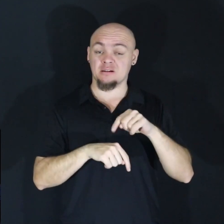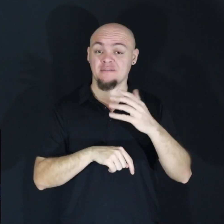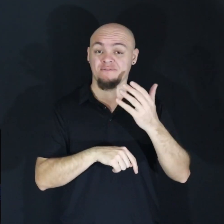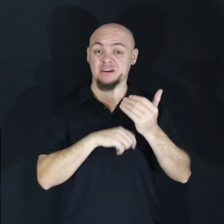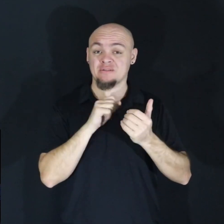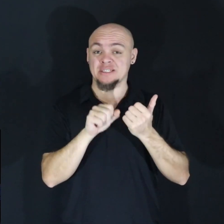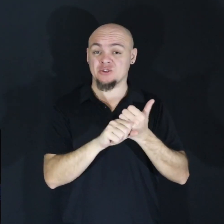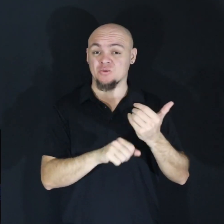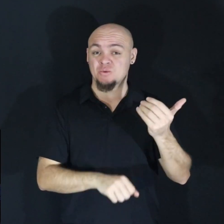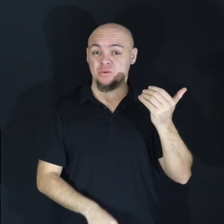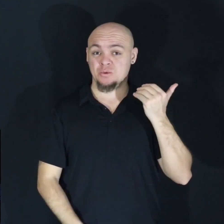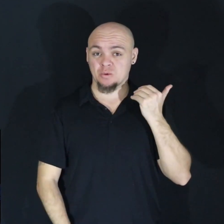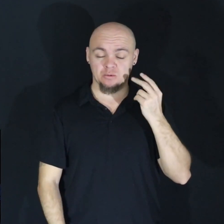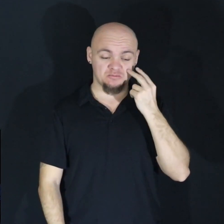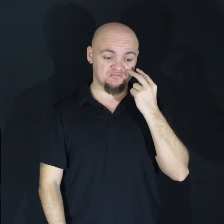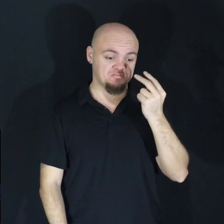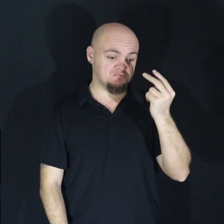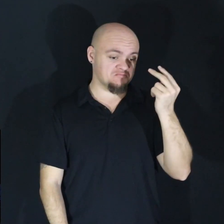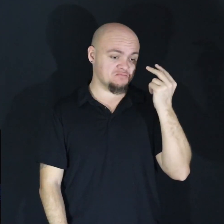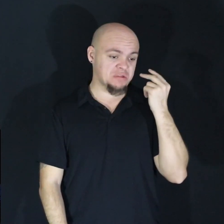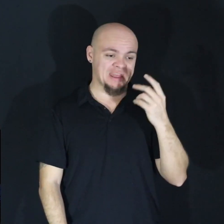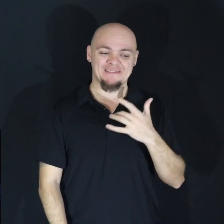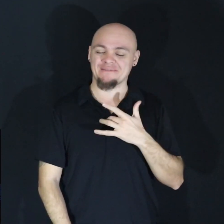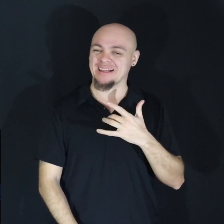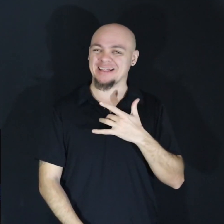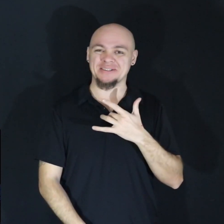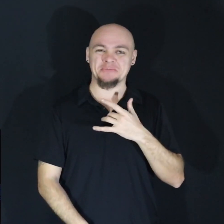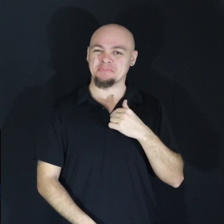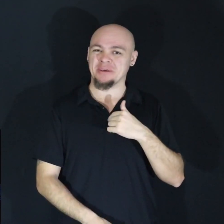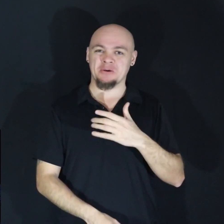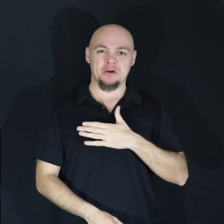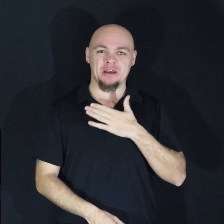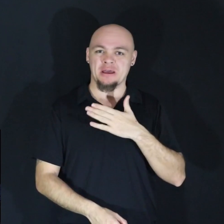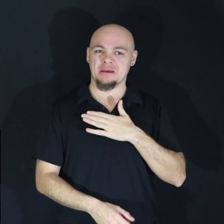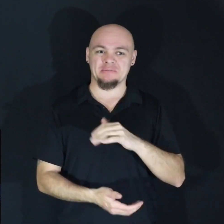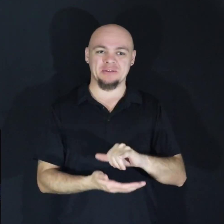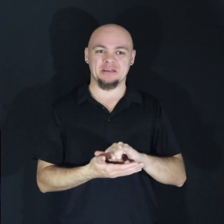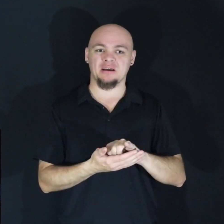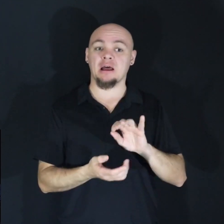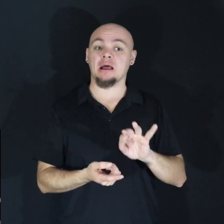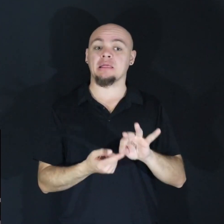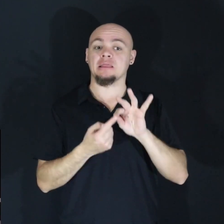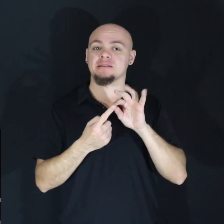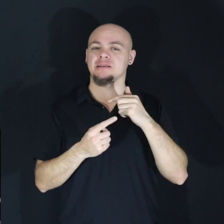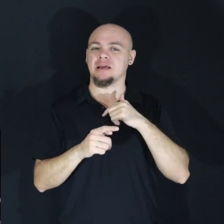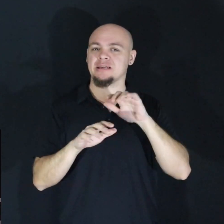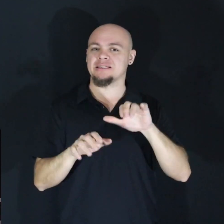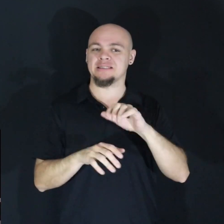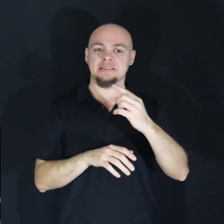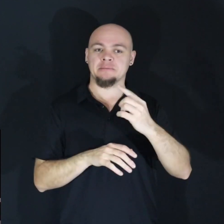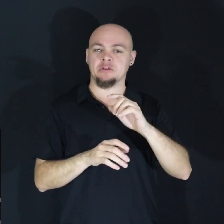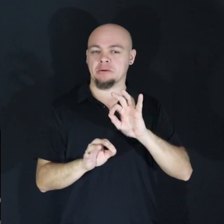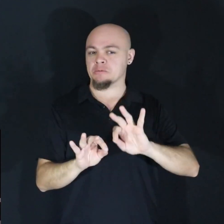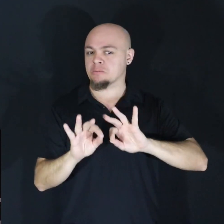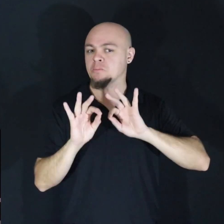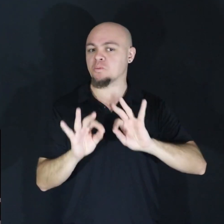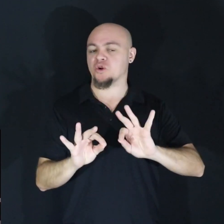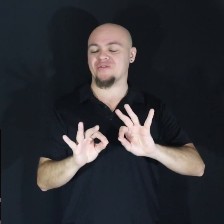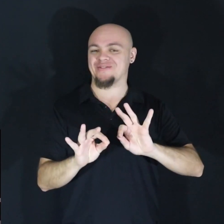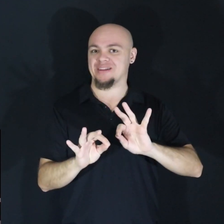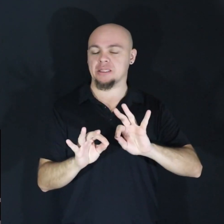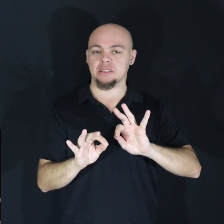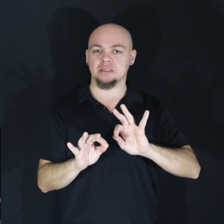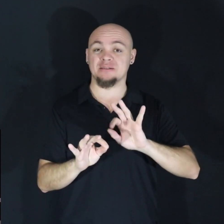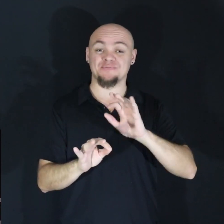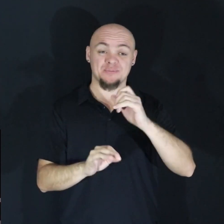years ago when I felt like I wouldn't be happy unless I did something a certain way.